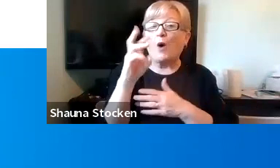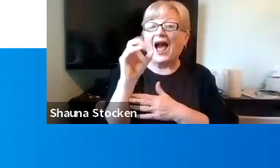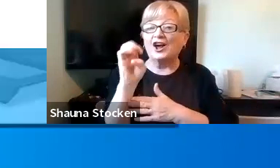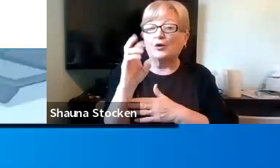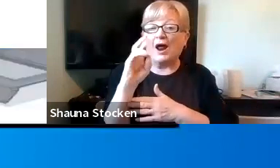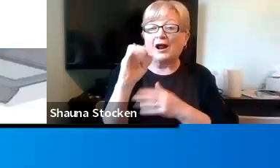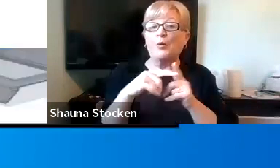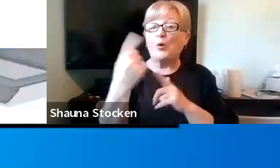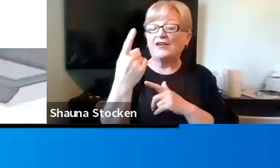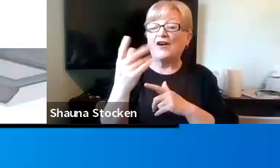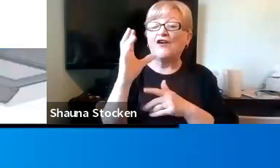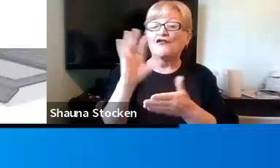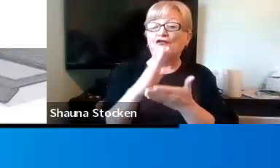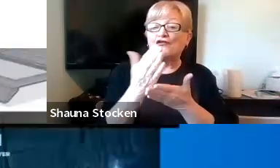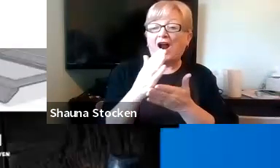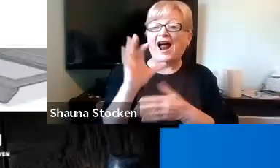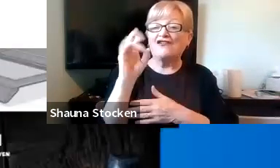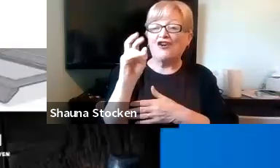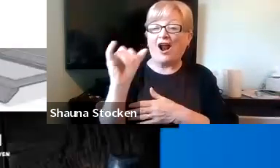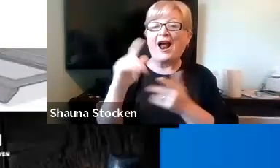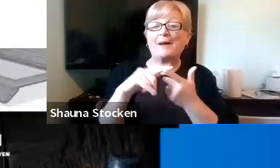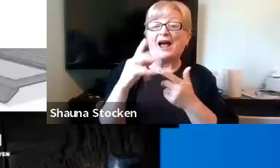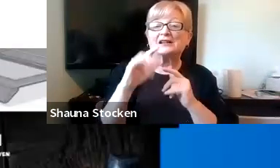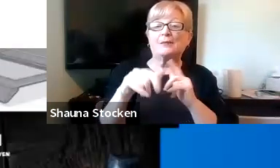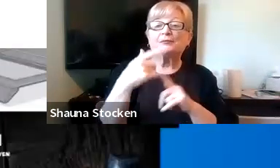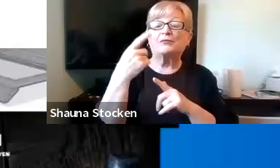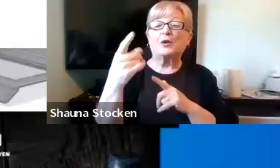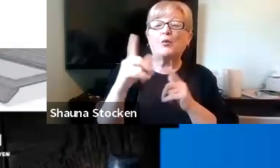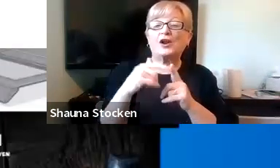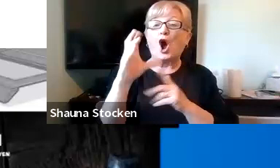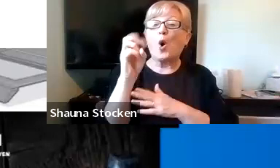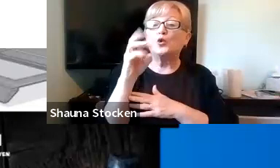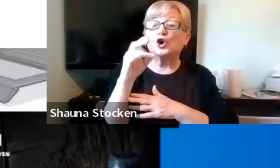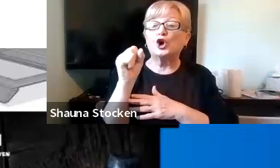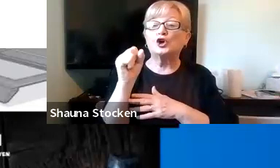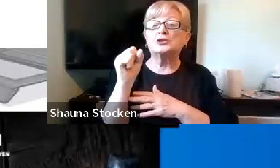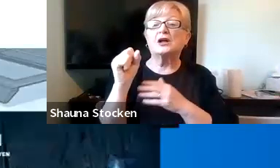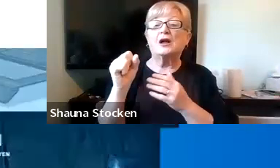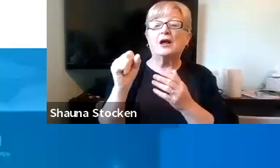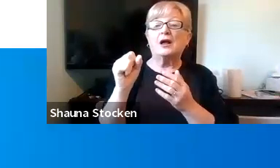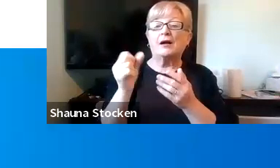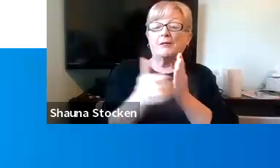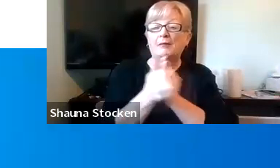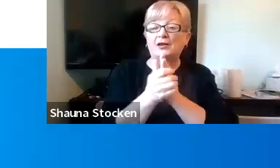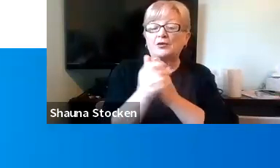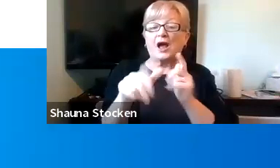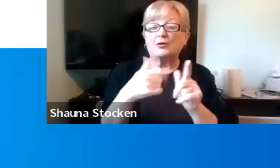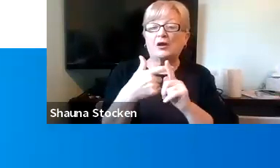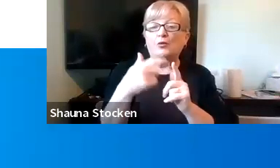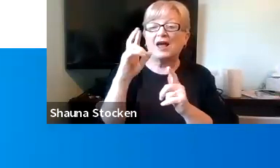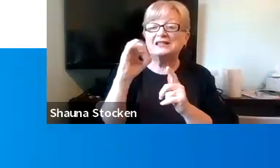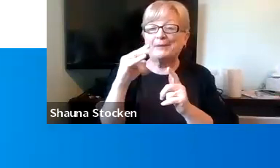fry basket, 1 owner's manual, 1 recipe booklet, and 1 quick reference guide. The control